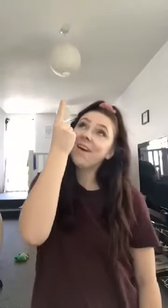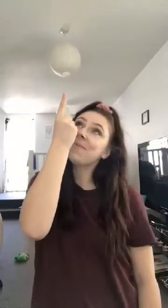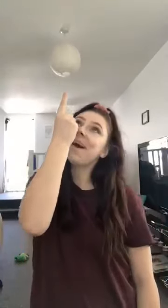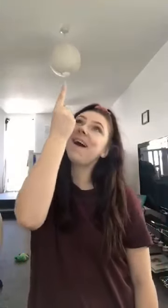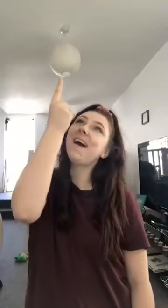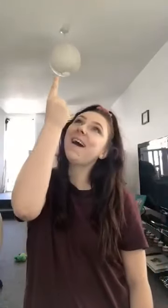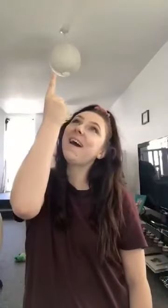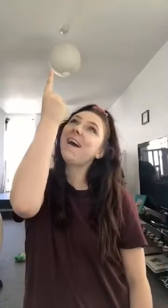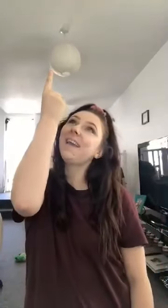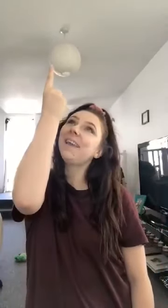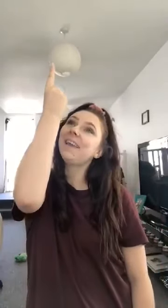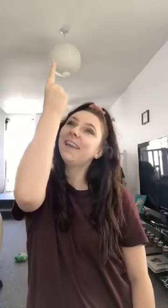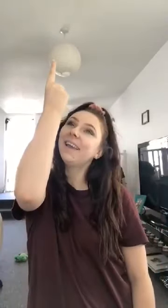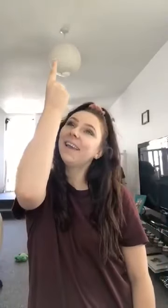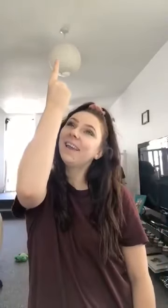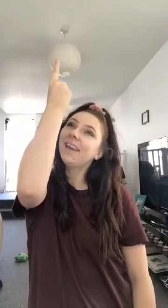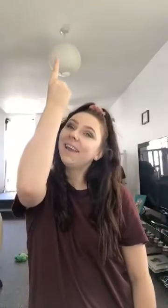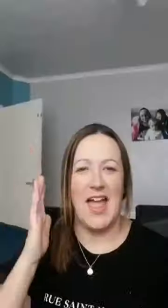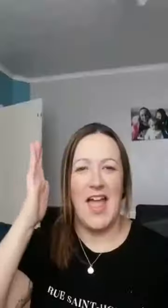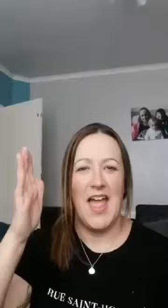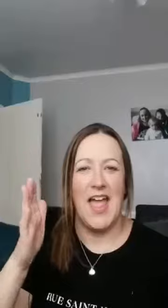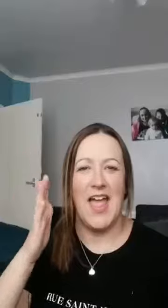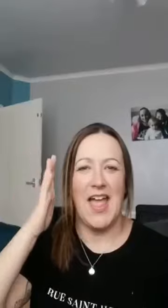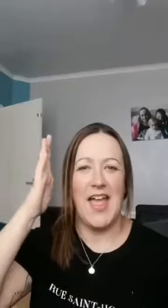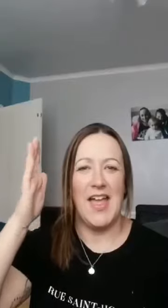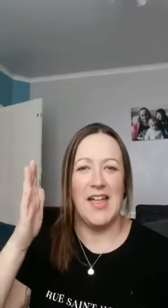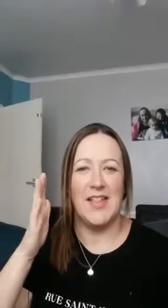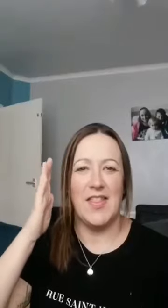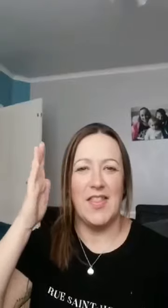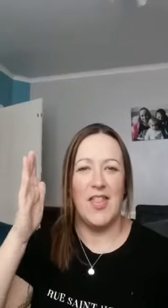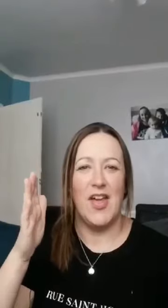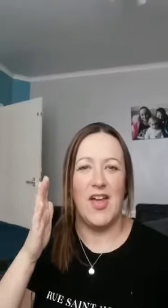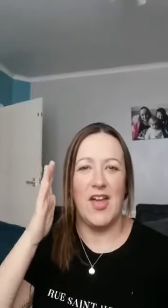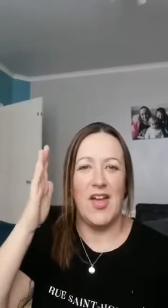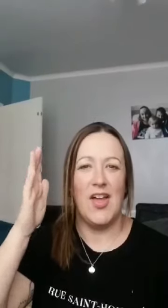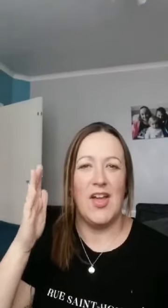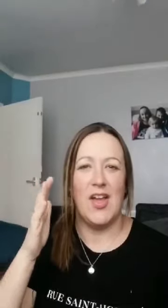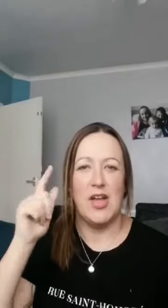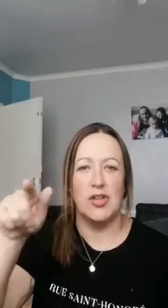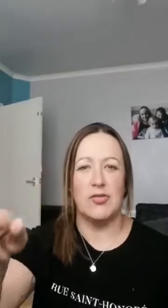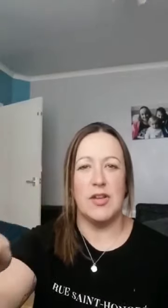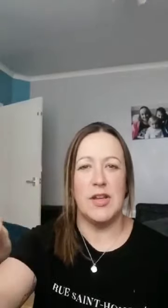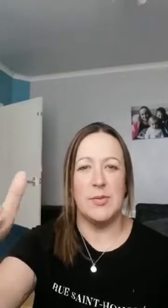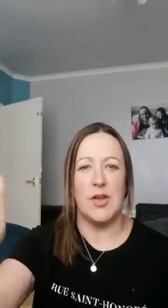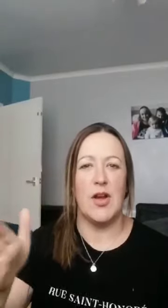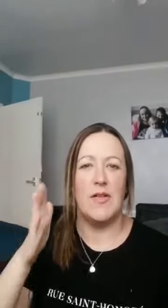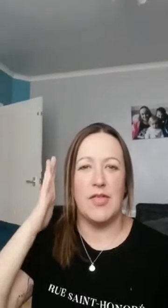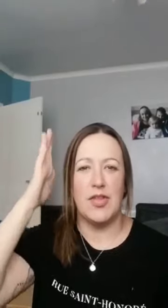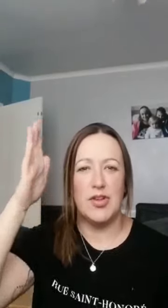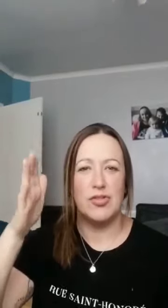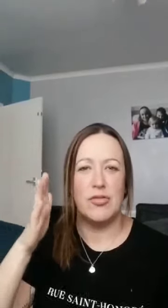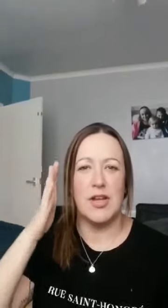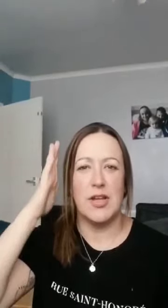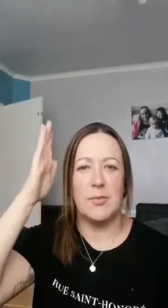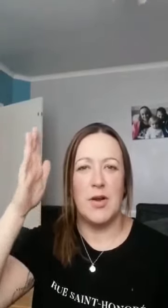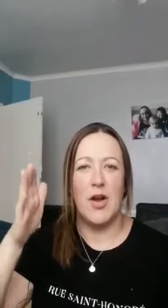high And the dreams that you dream